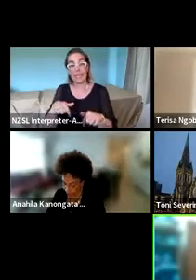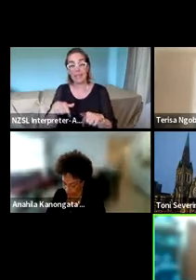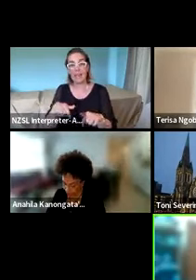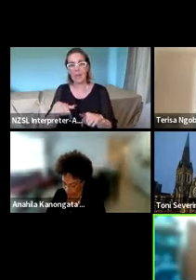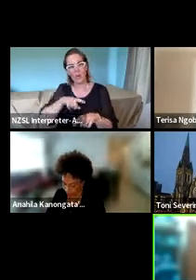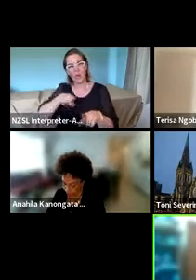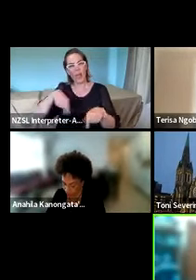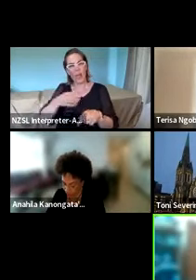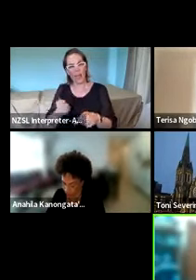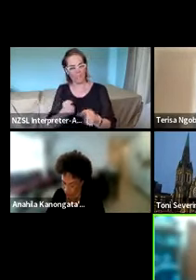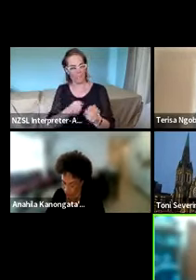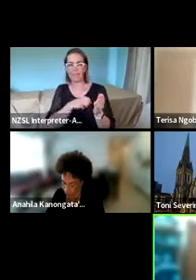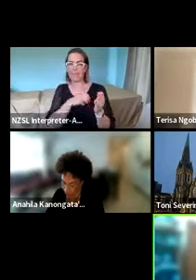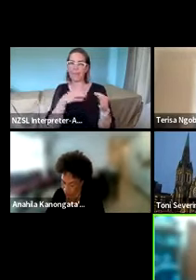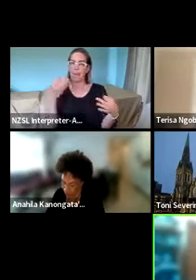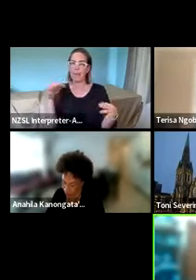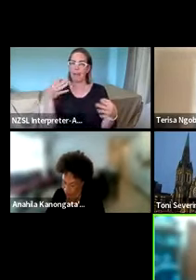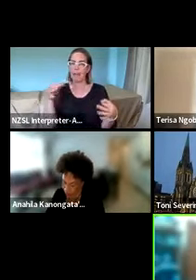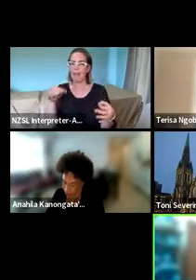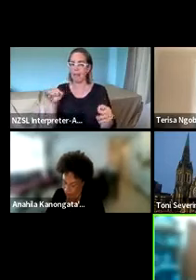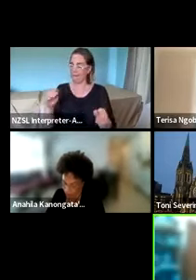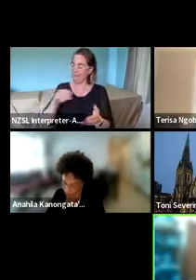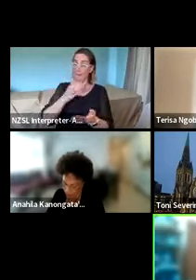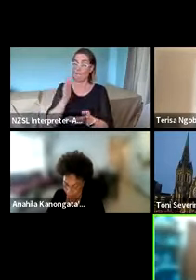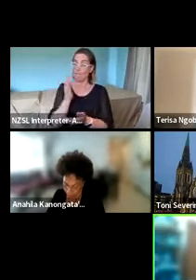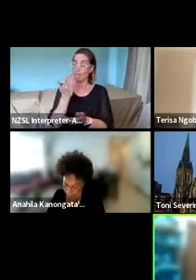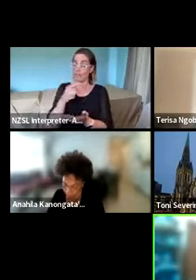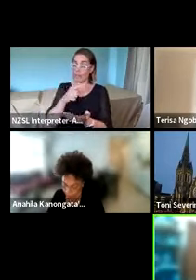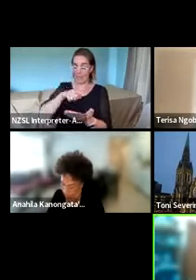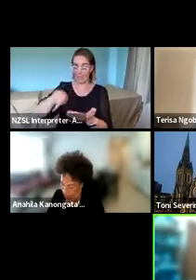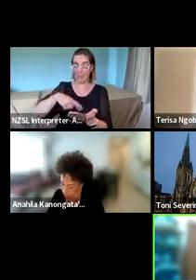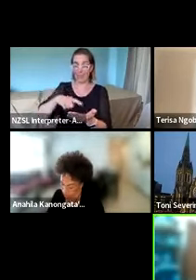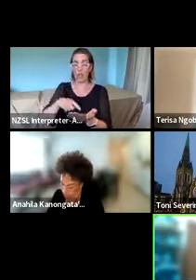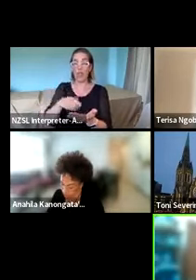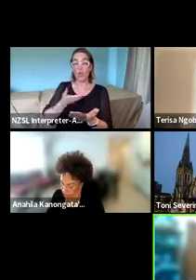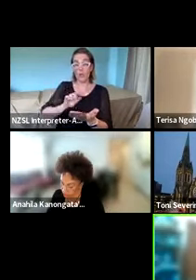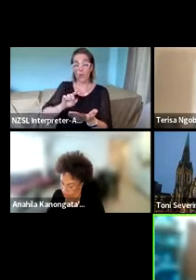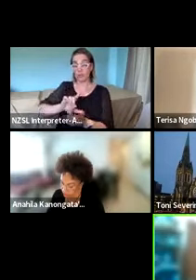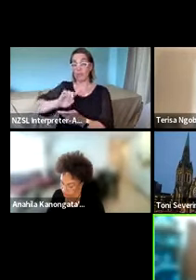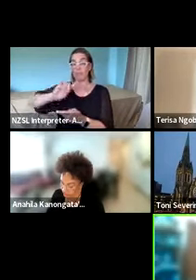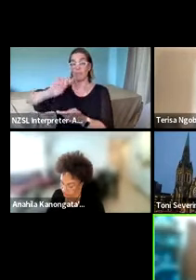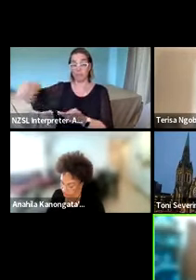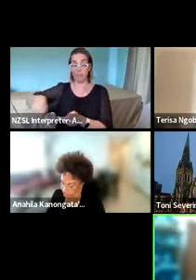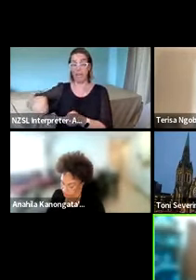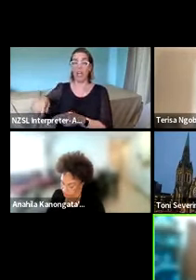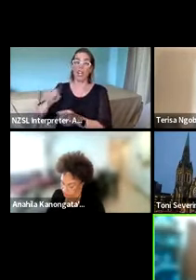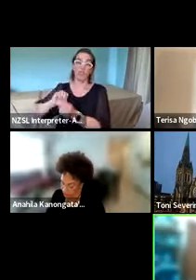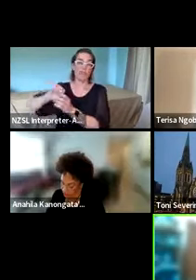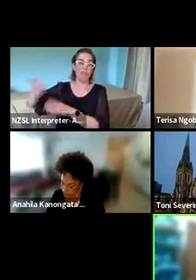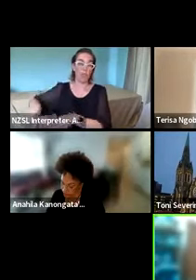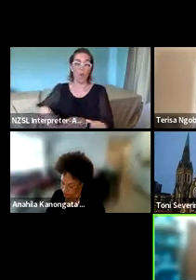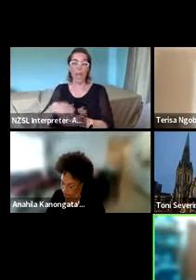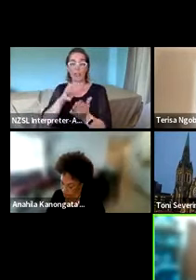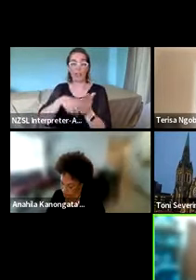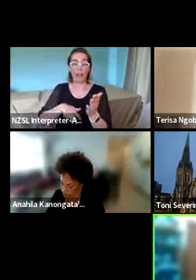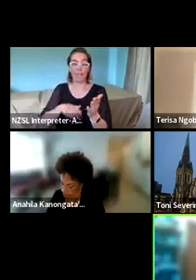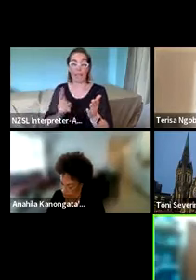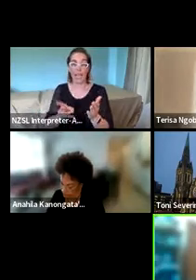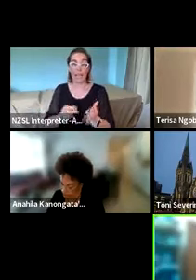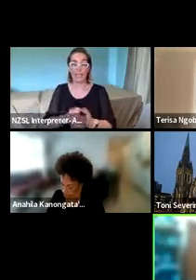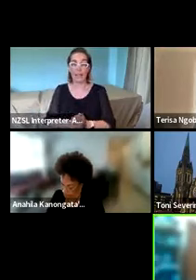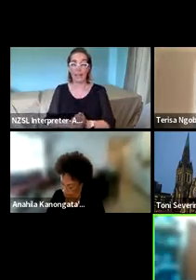in front of us, and I know you're saying that you'd like to send it back and start again and get it redrafted. But we've got in